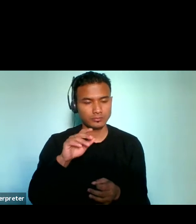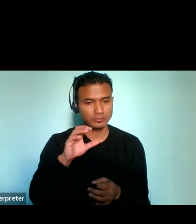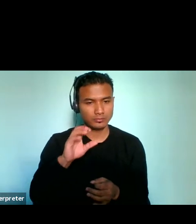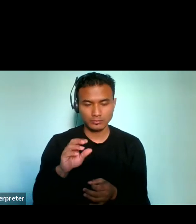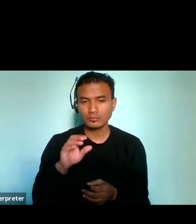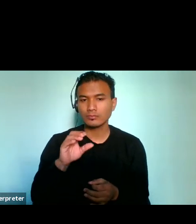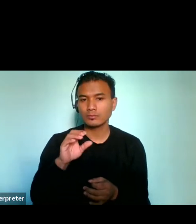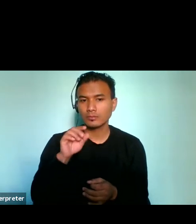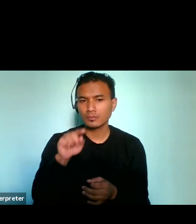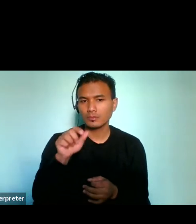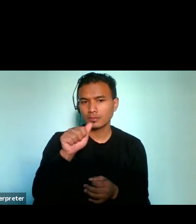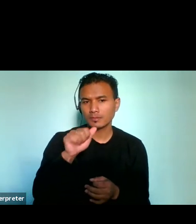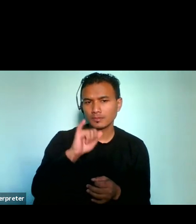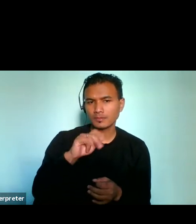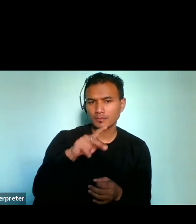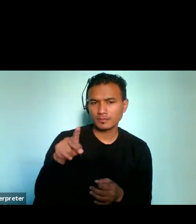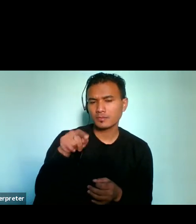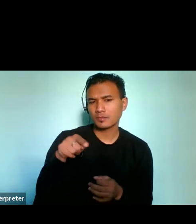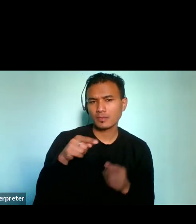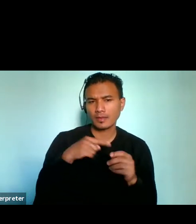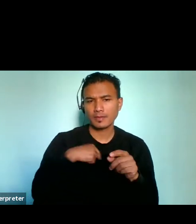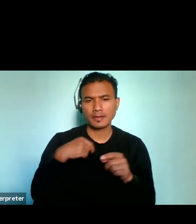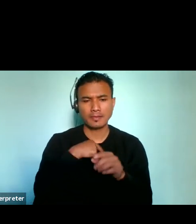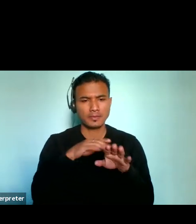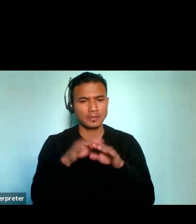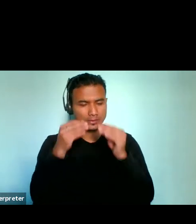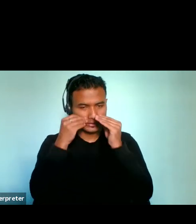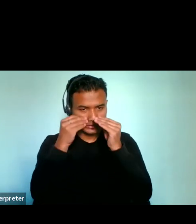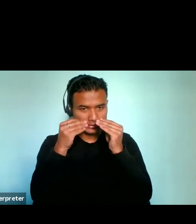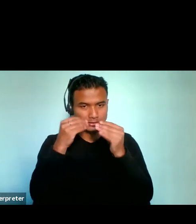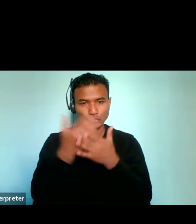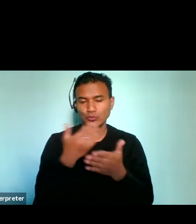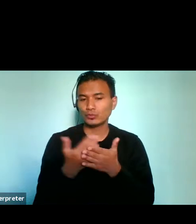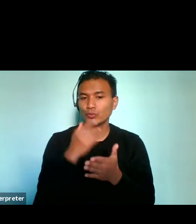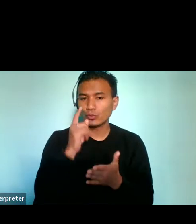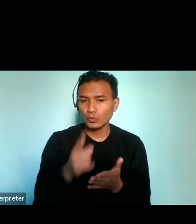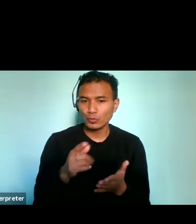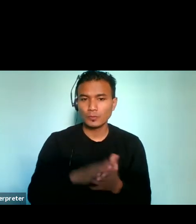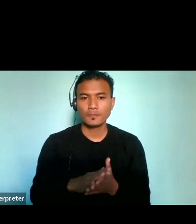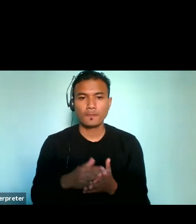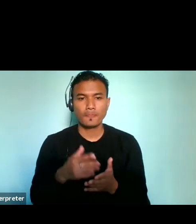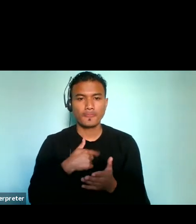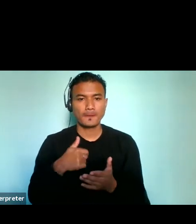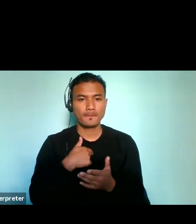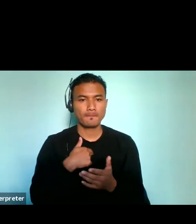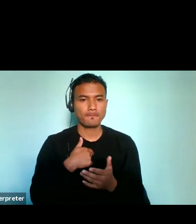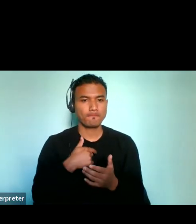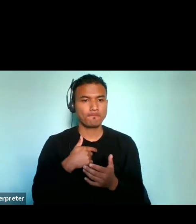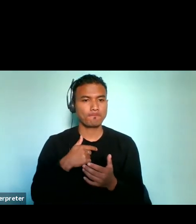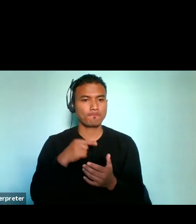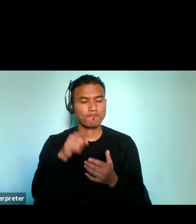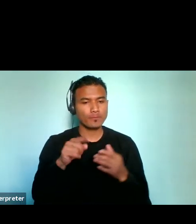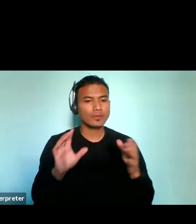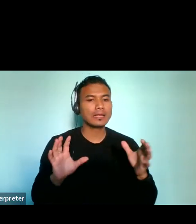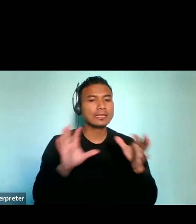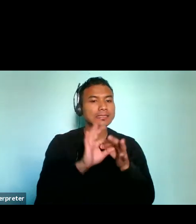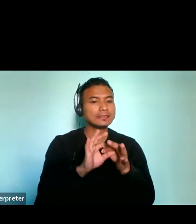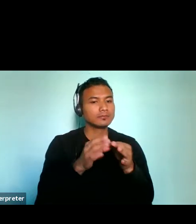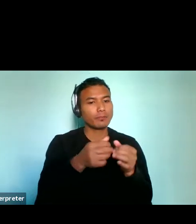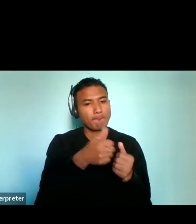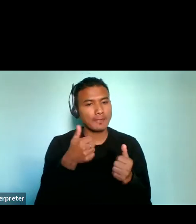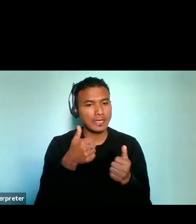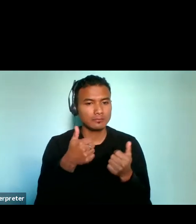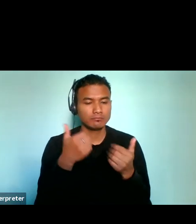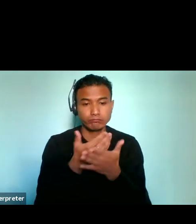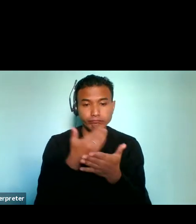ILC has been a learning organization, and there has been progressive movements towards linking better with the organic movement